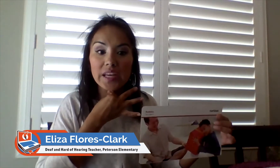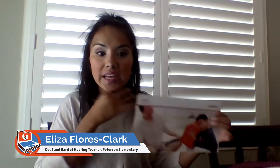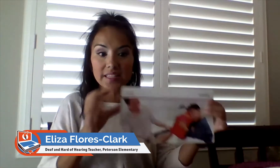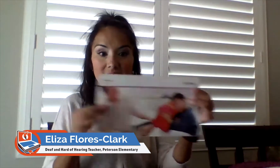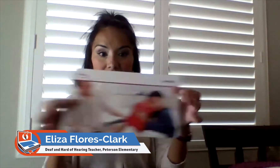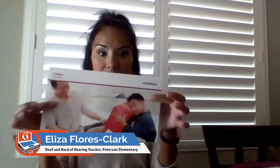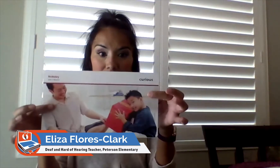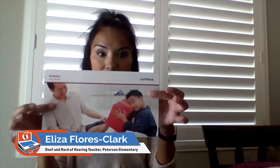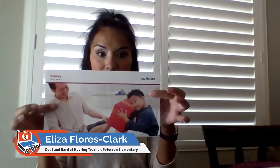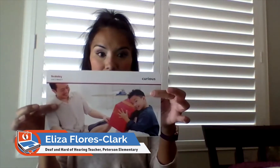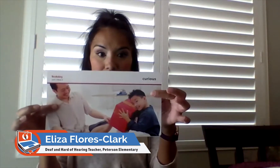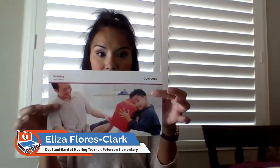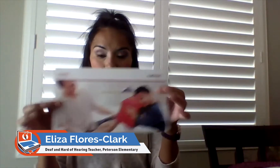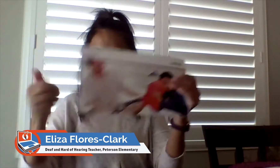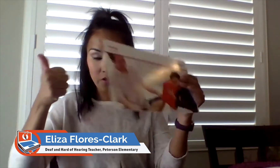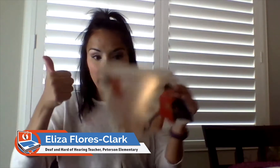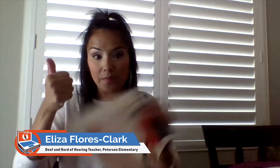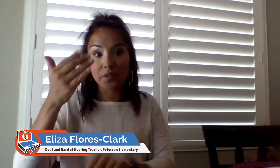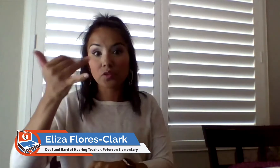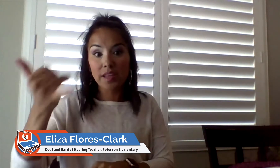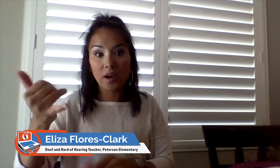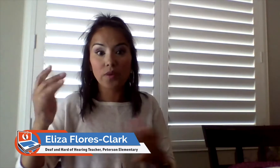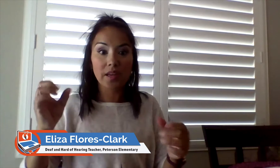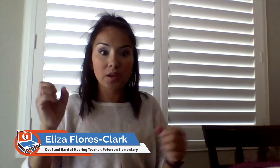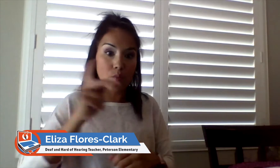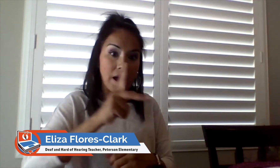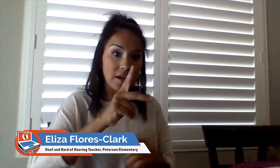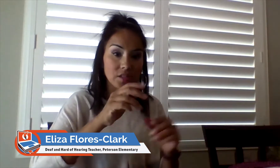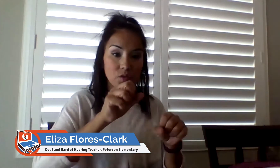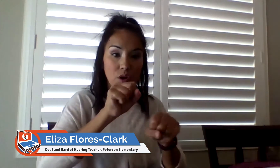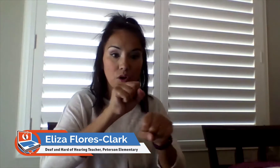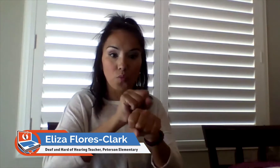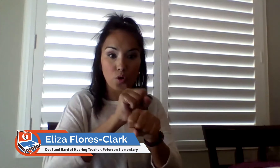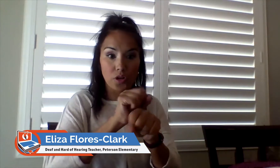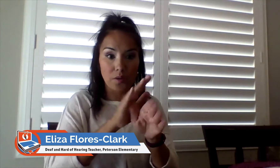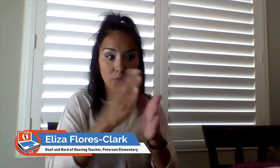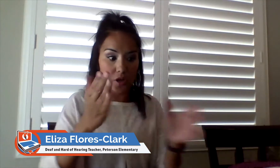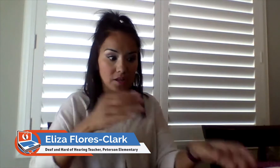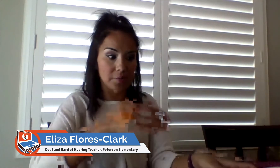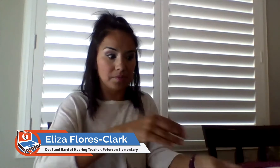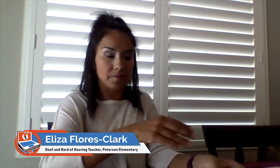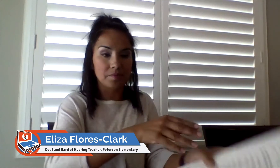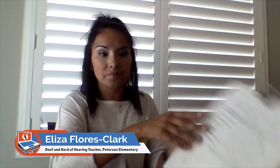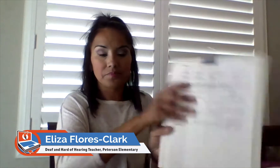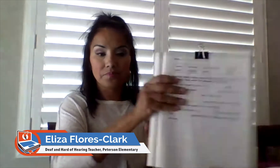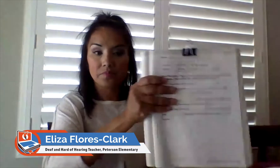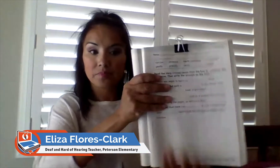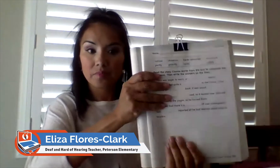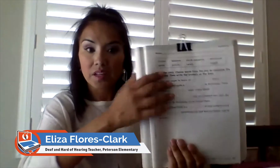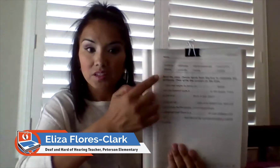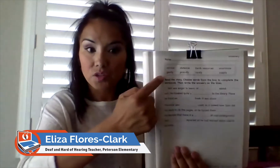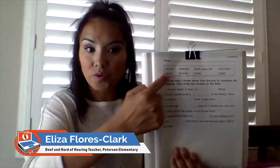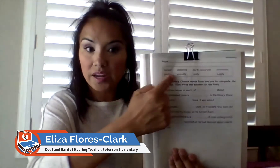Curious. Okay, so now we can go back to our workbook. So right